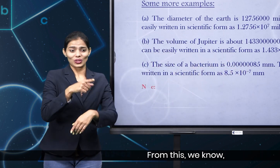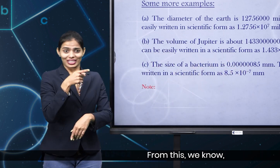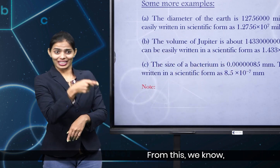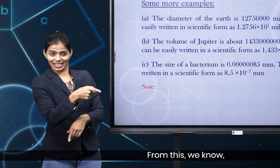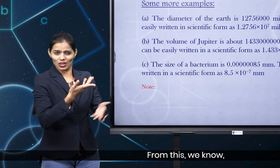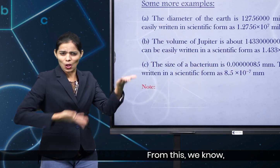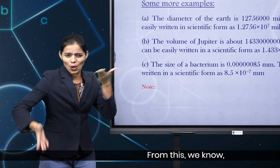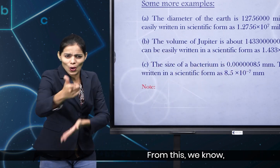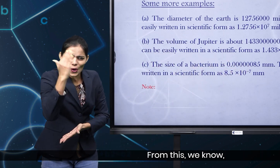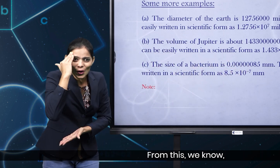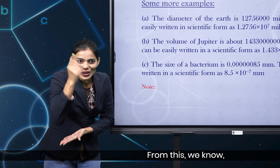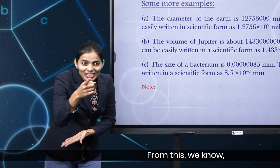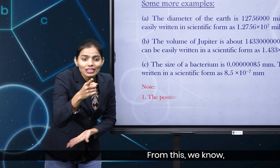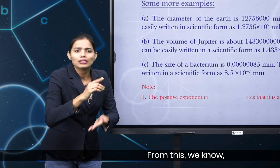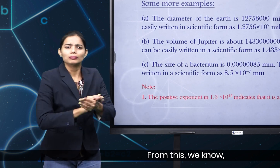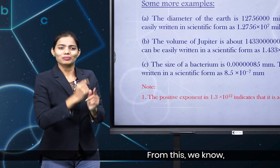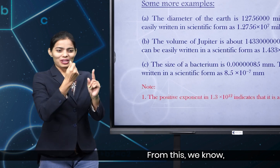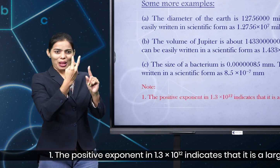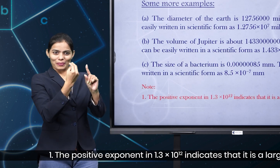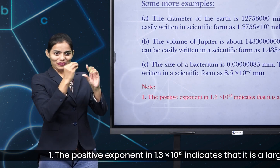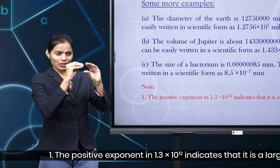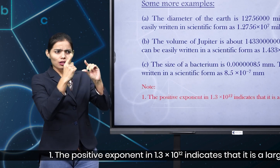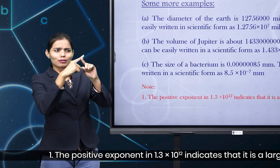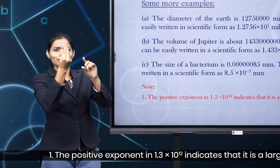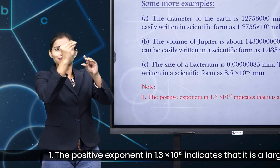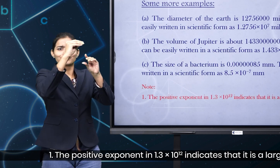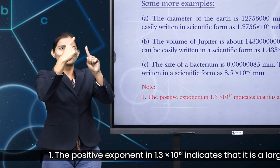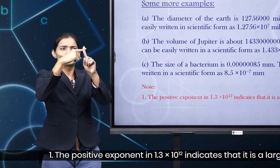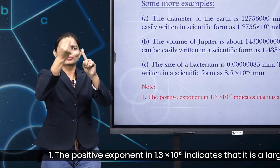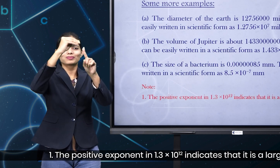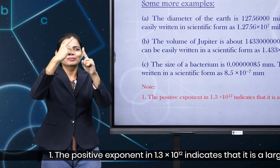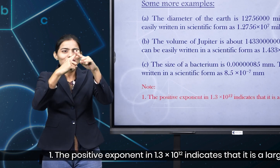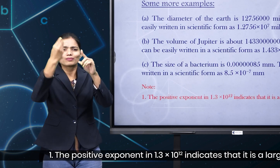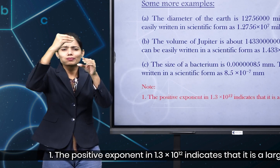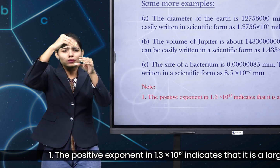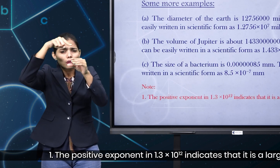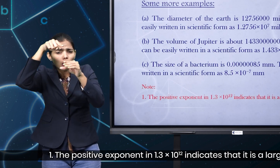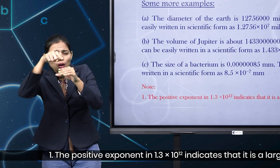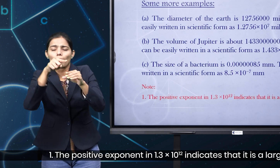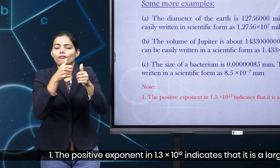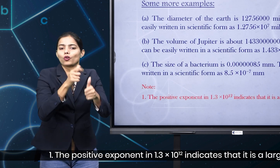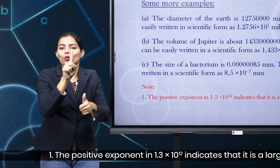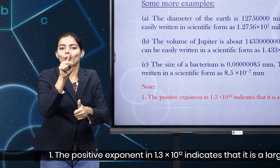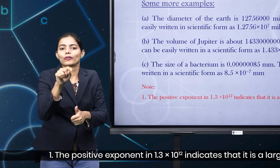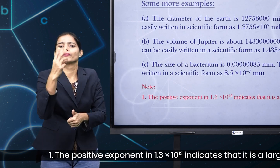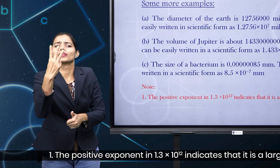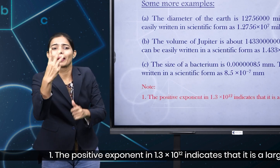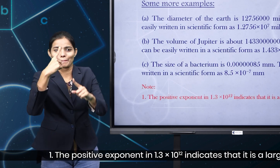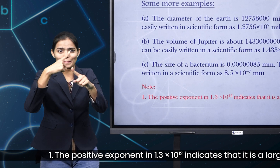From this, we know the positive exponent in 1.3 into 10 power 12